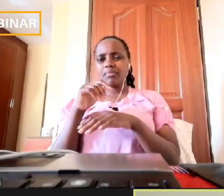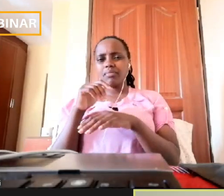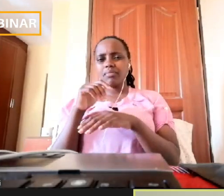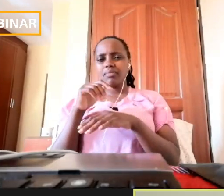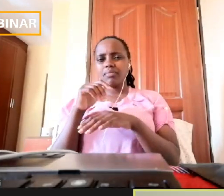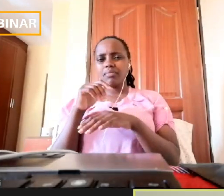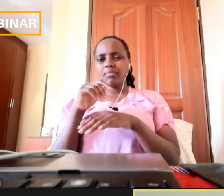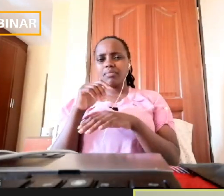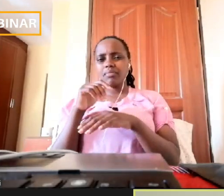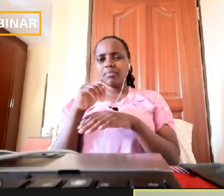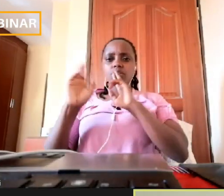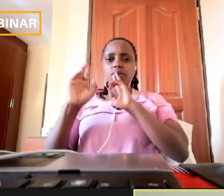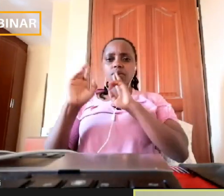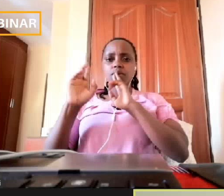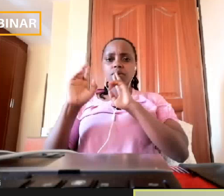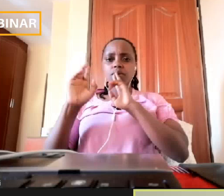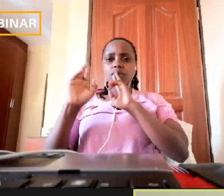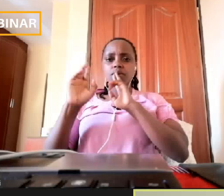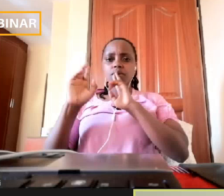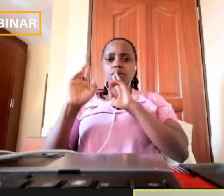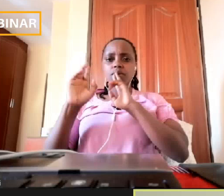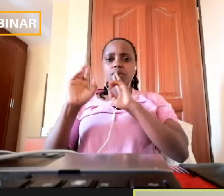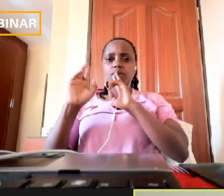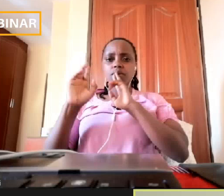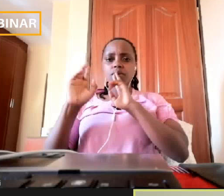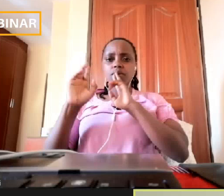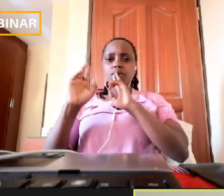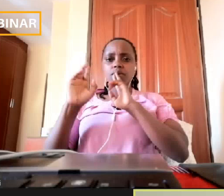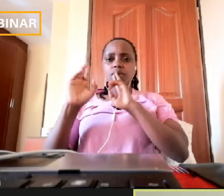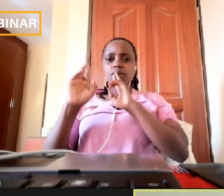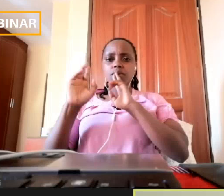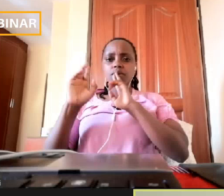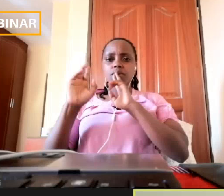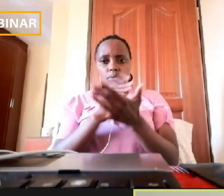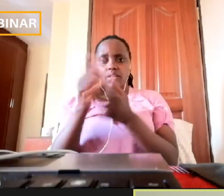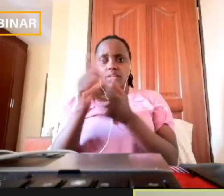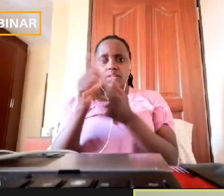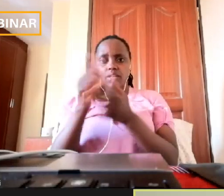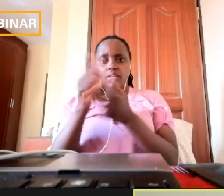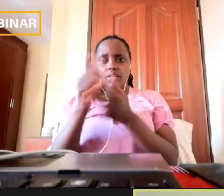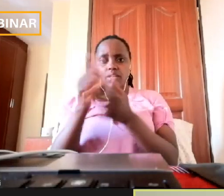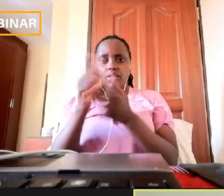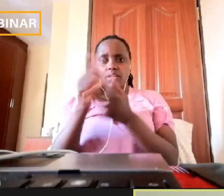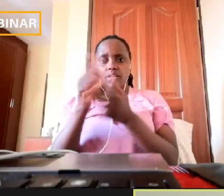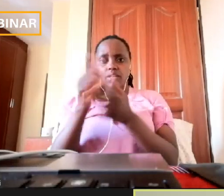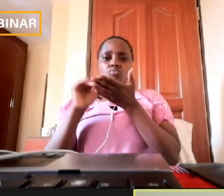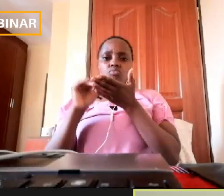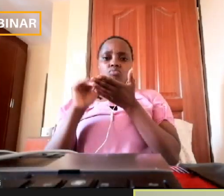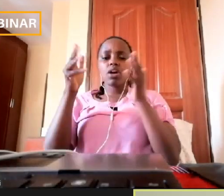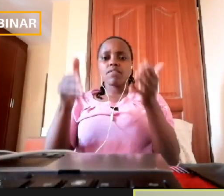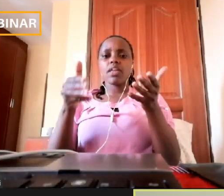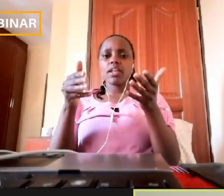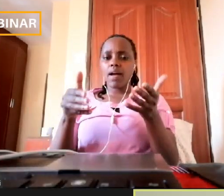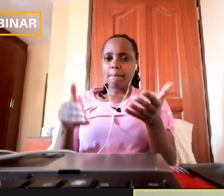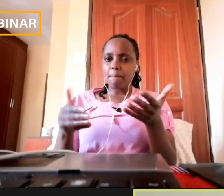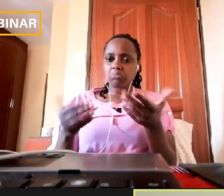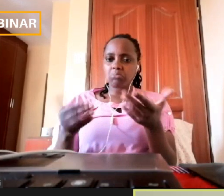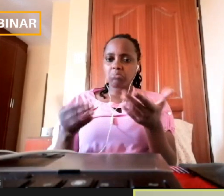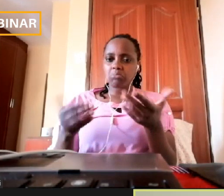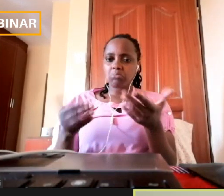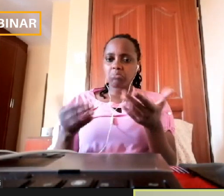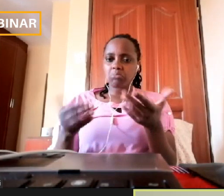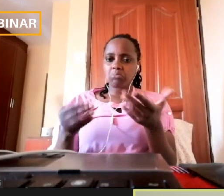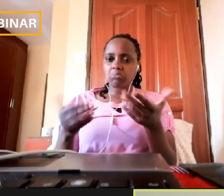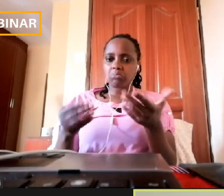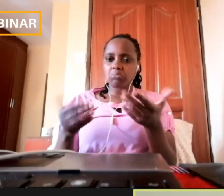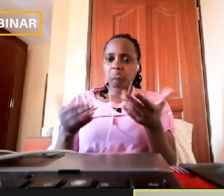entire reporting procedure and make some of this information much more available, be it in terms of state party